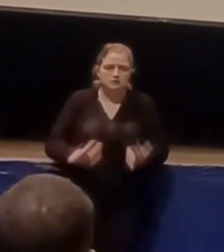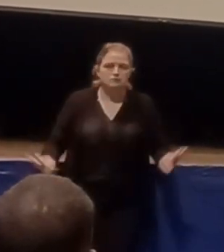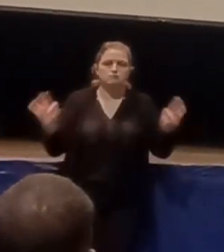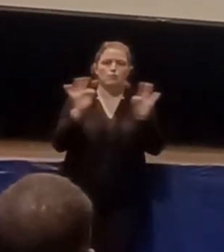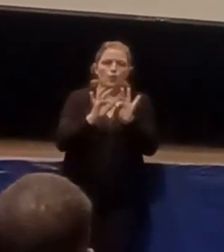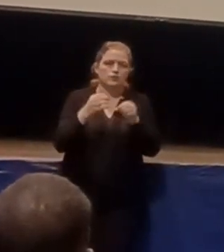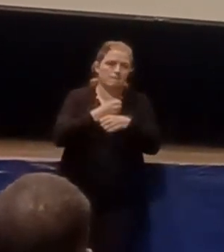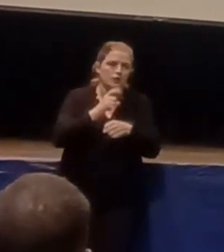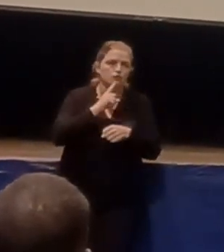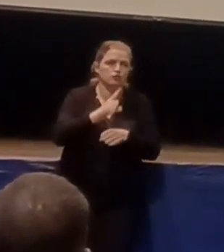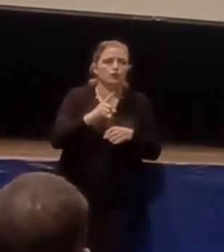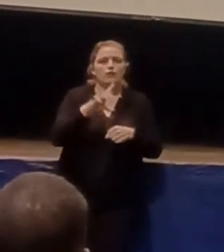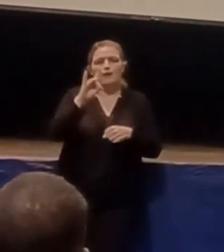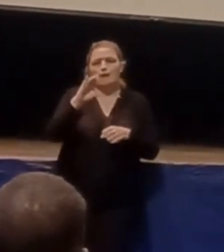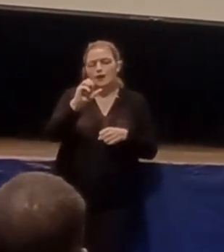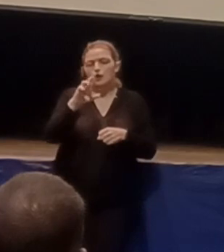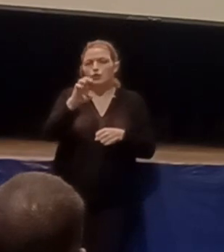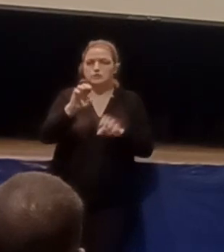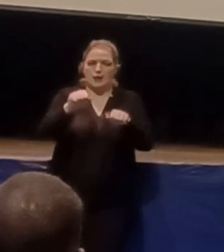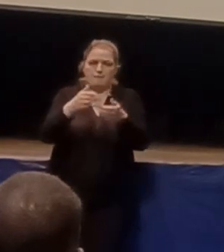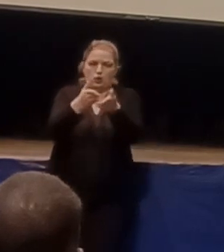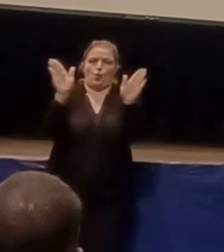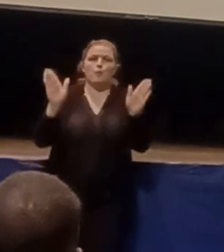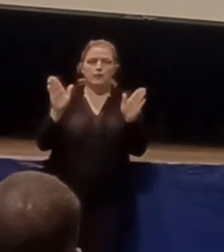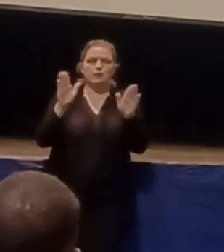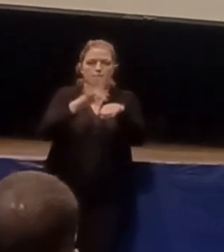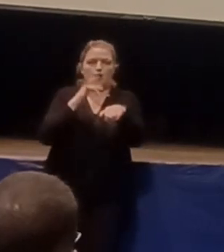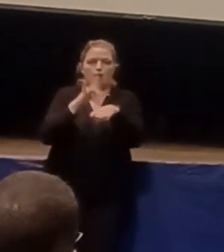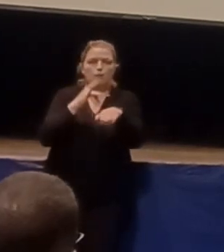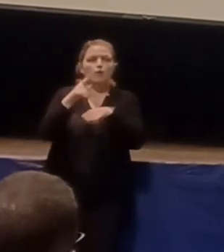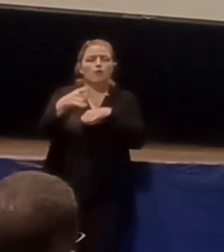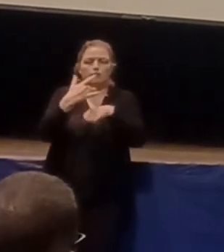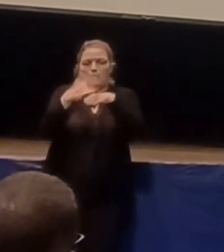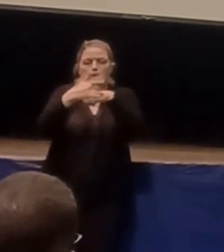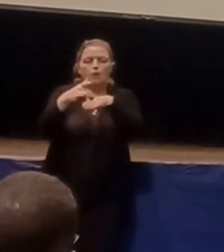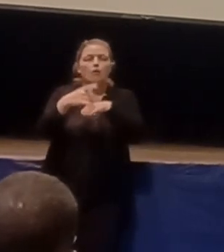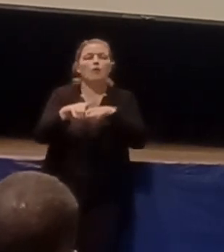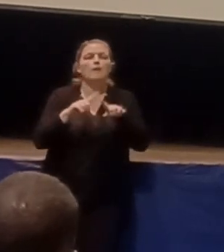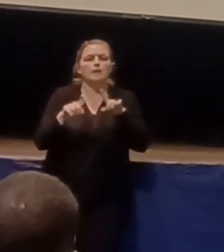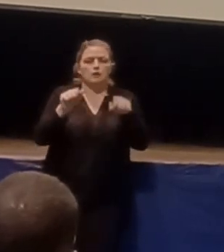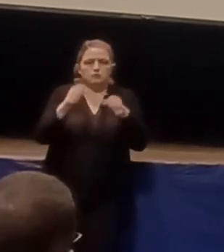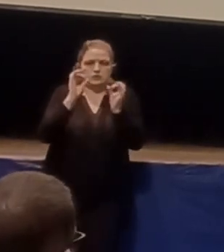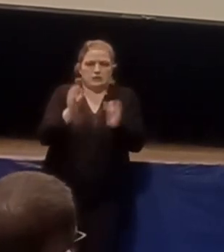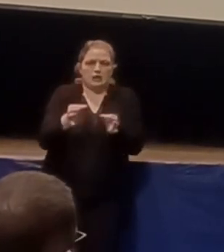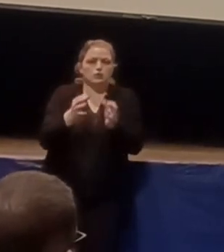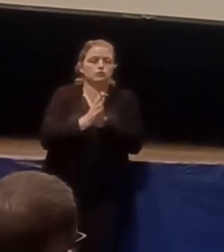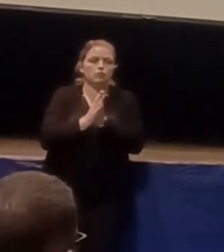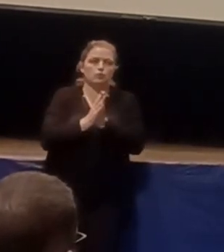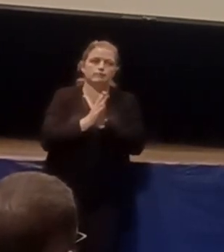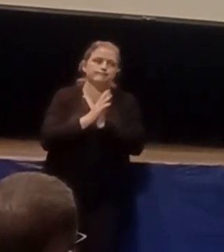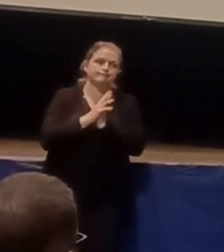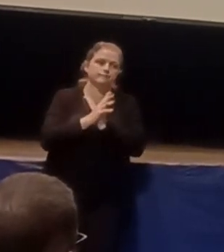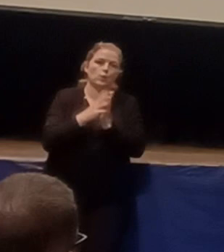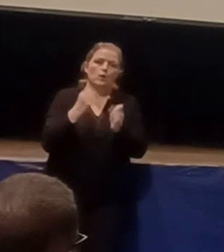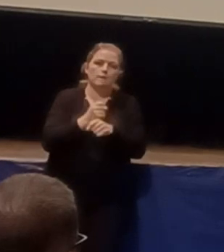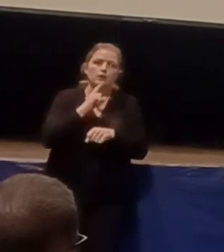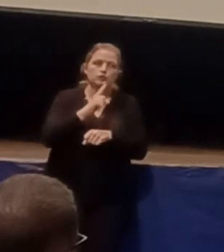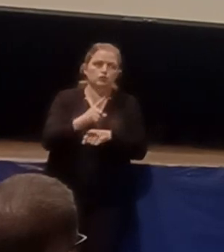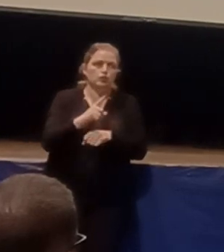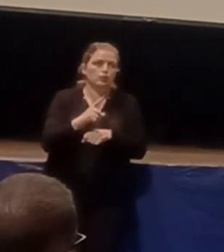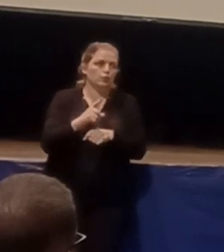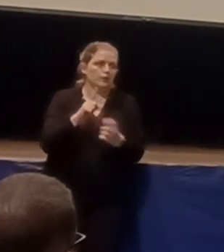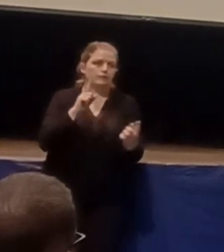to making sure that 8 acres can be opened up and all of that can be decided. So we want to make sure that we've